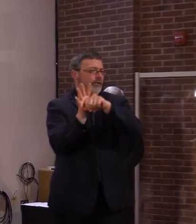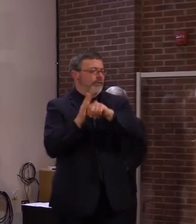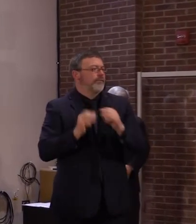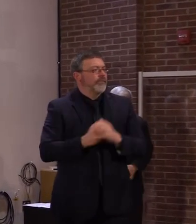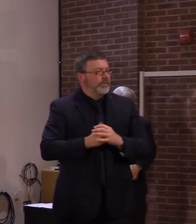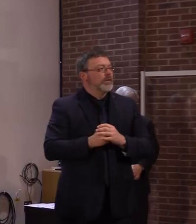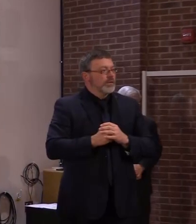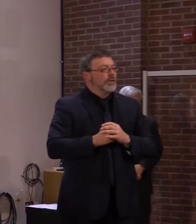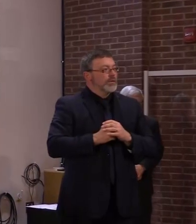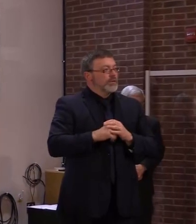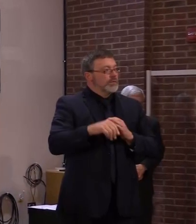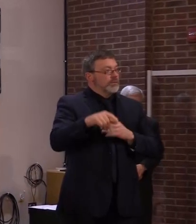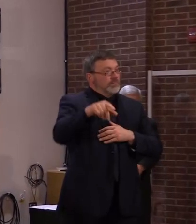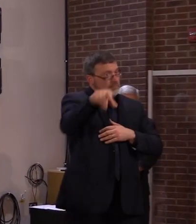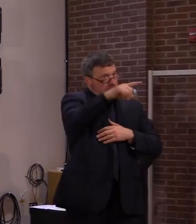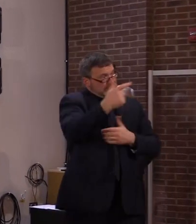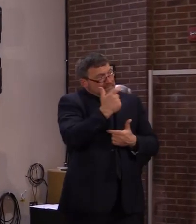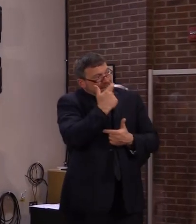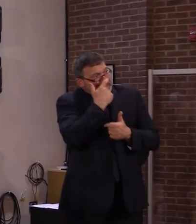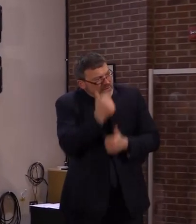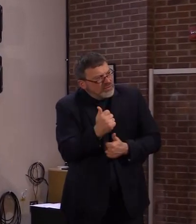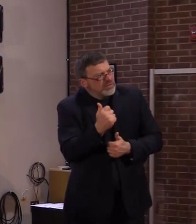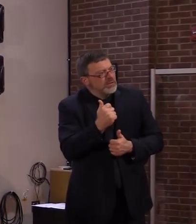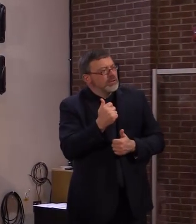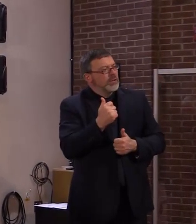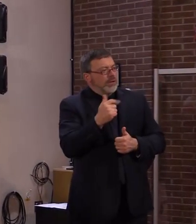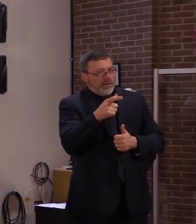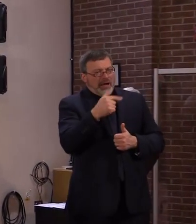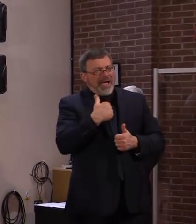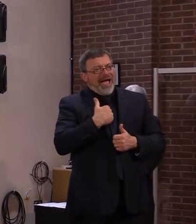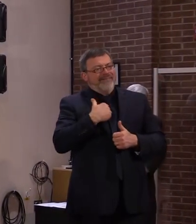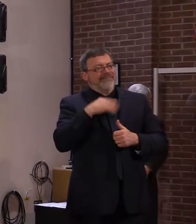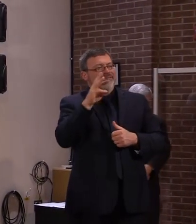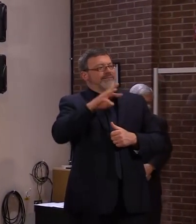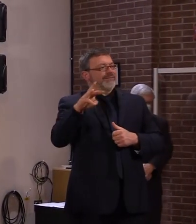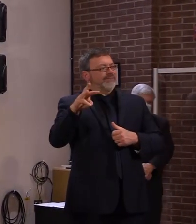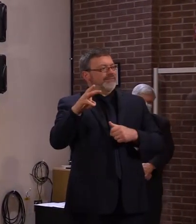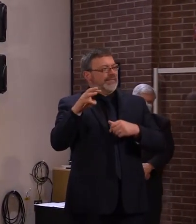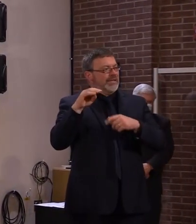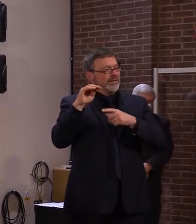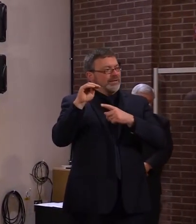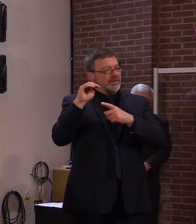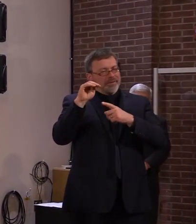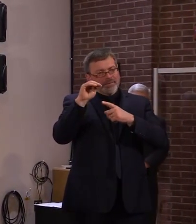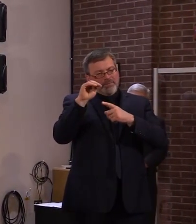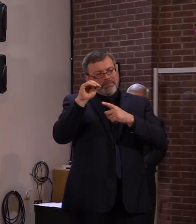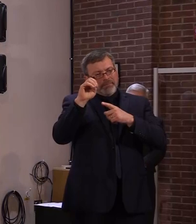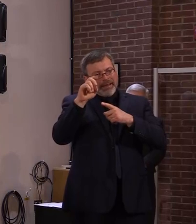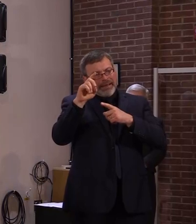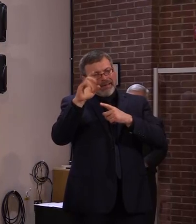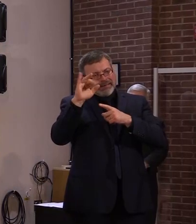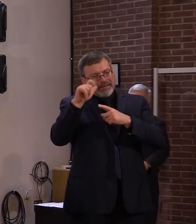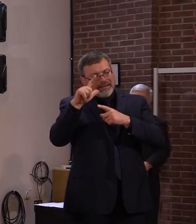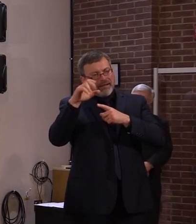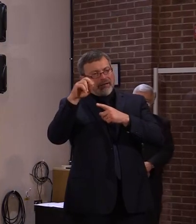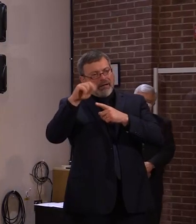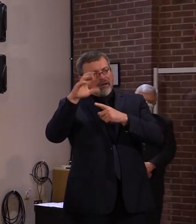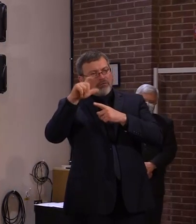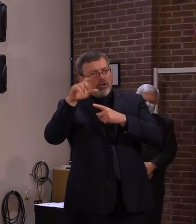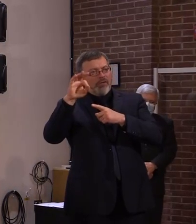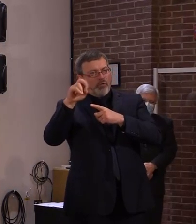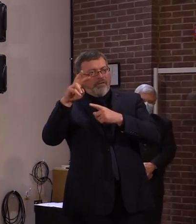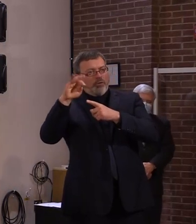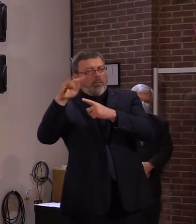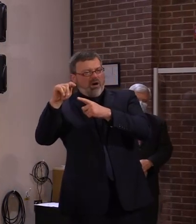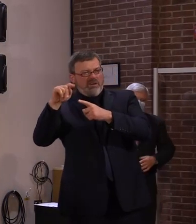oncallforvermont.org and consider volunteering as well. And I want to make a special request of those MRC members who may have